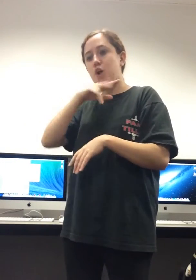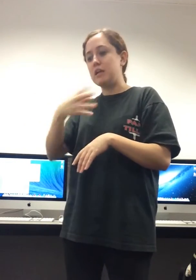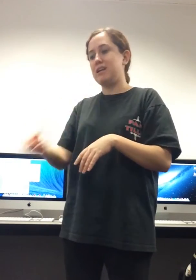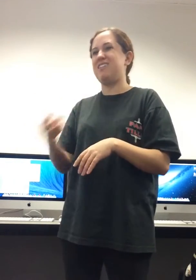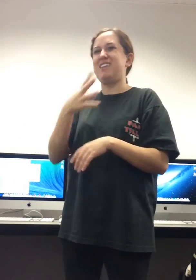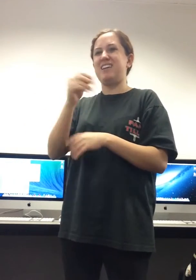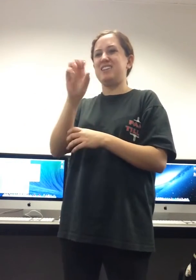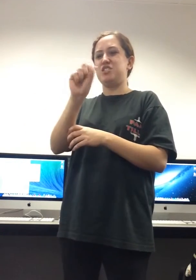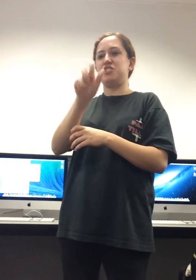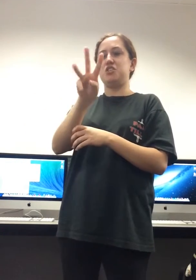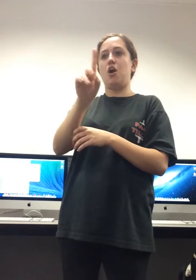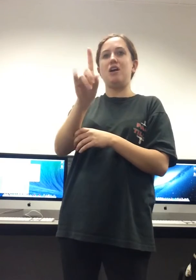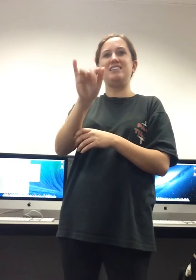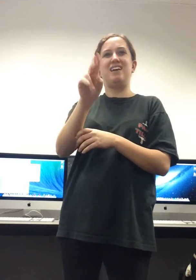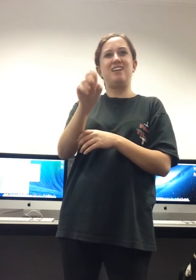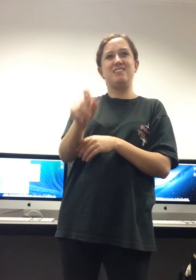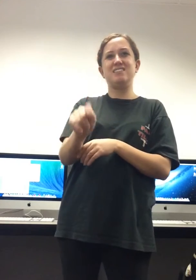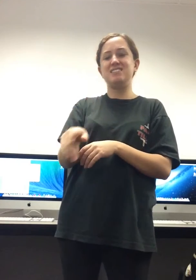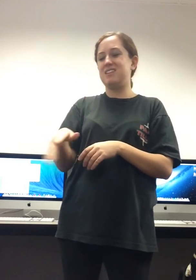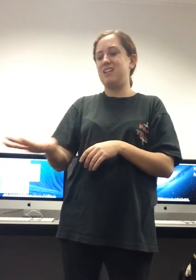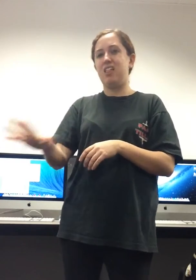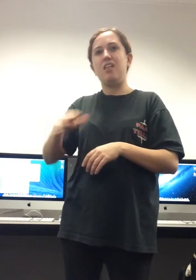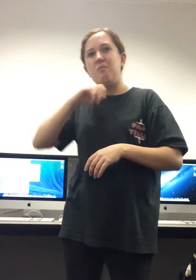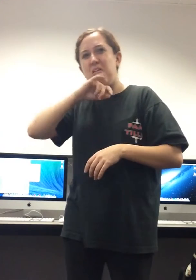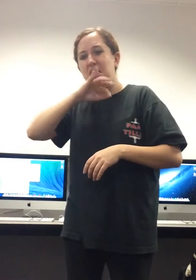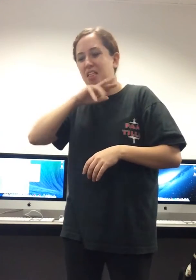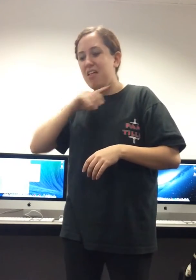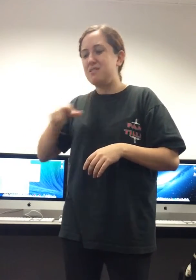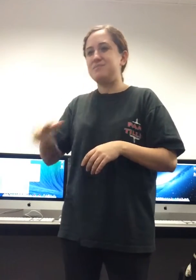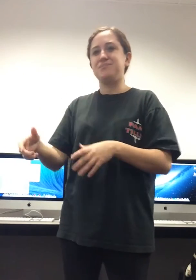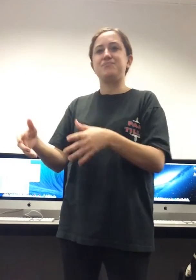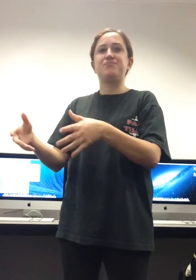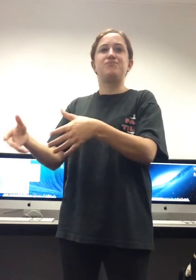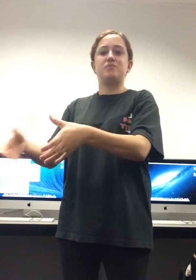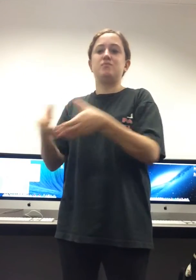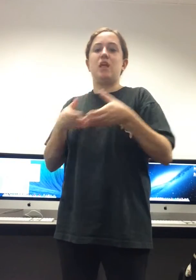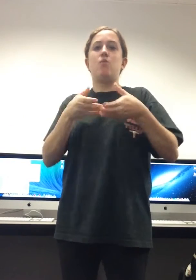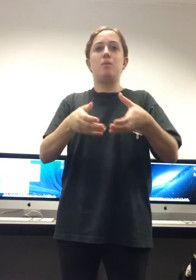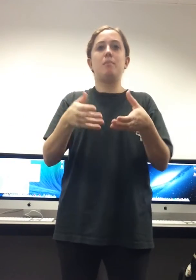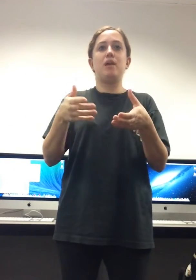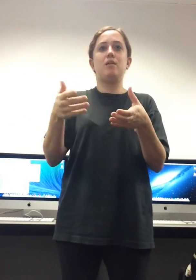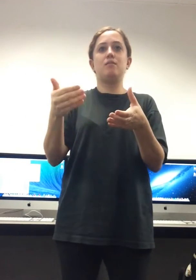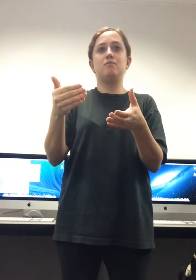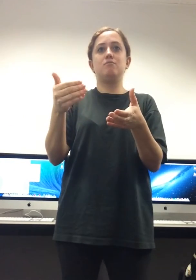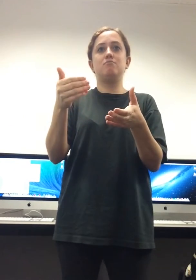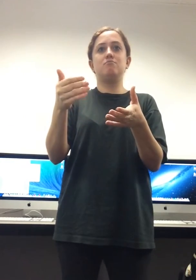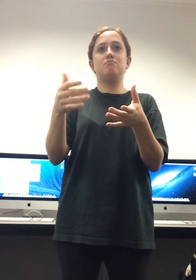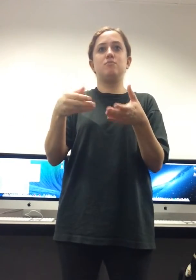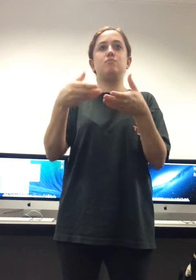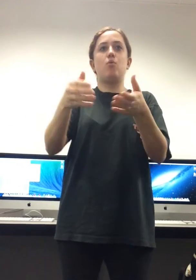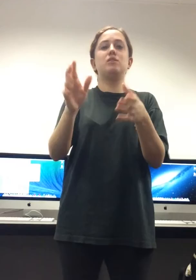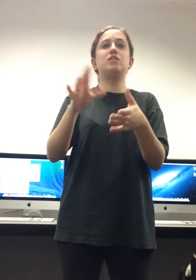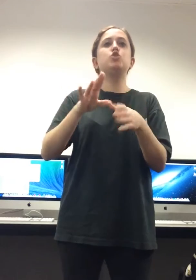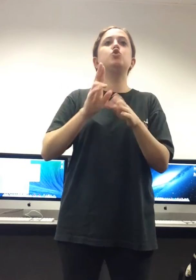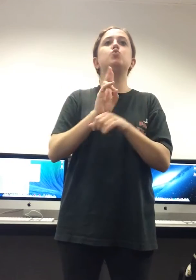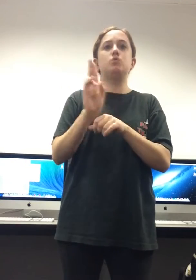spit uncounted billions of consumption germs. There would be meat stored in